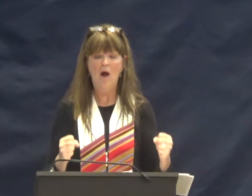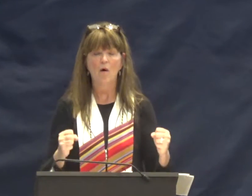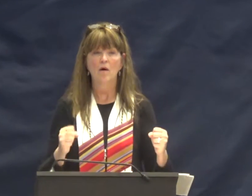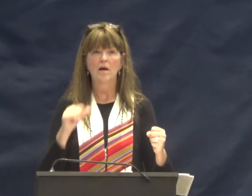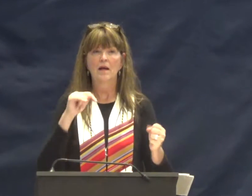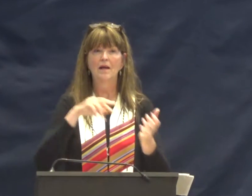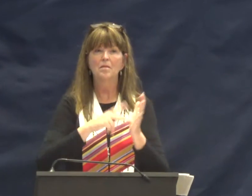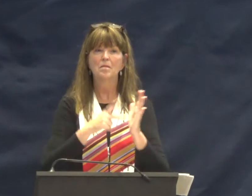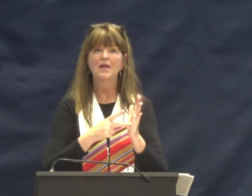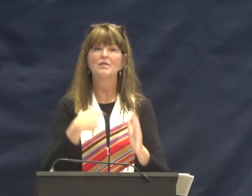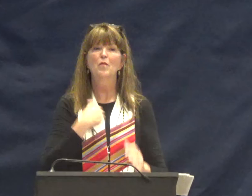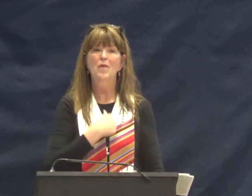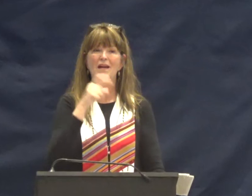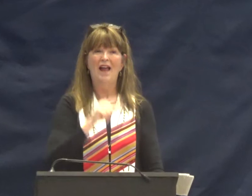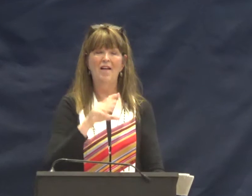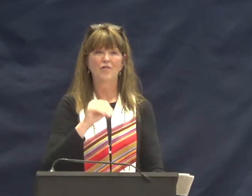We don't always get glory and power